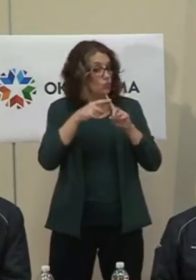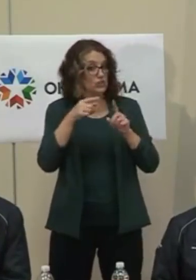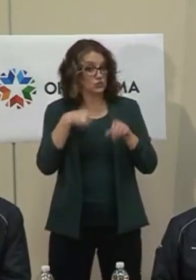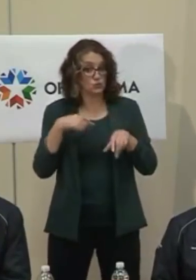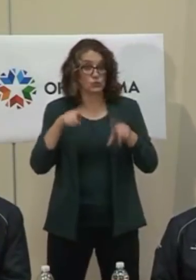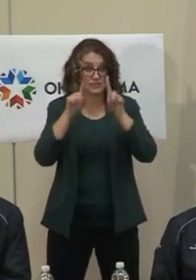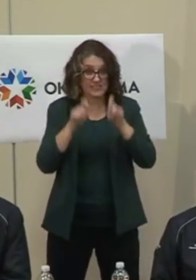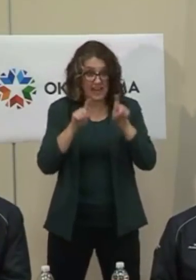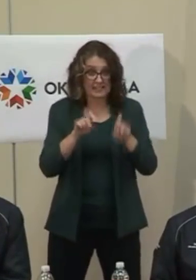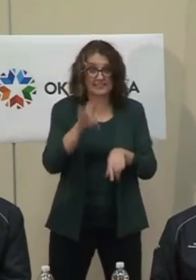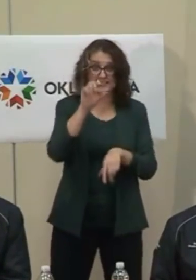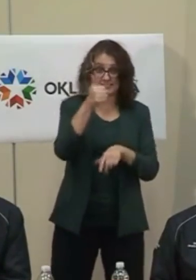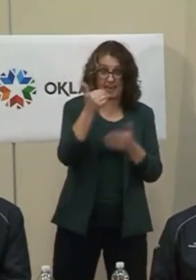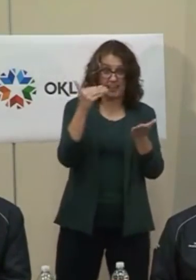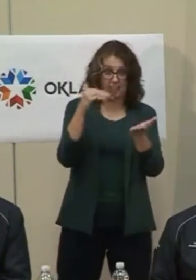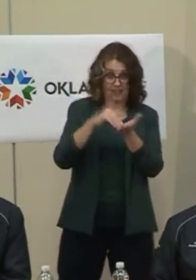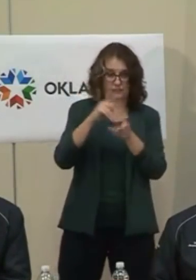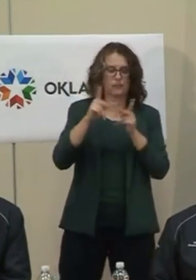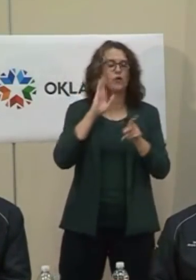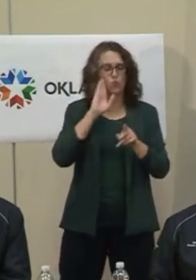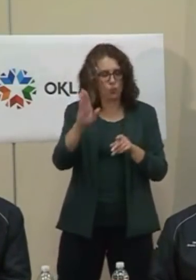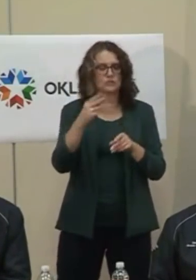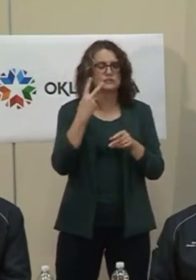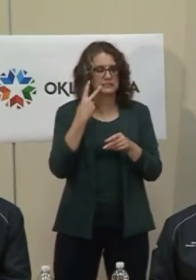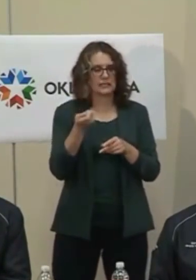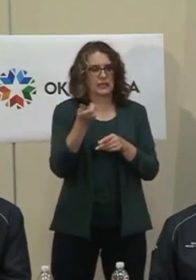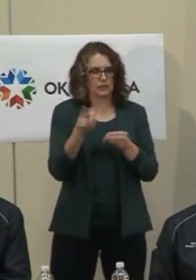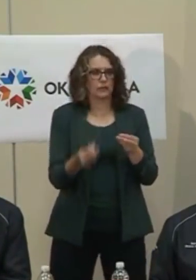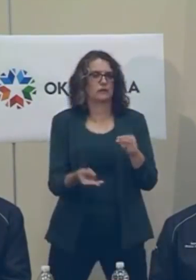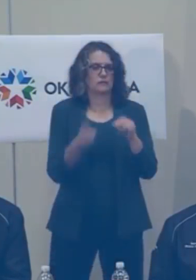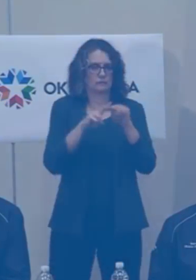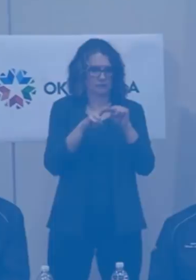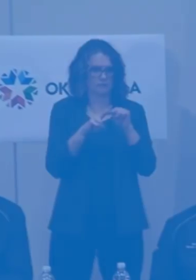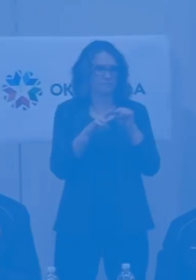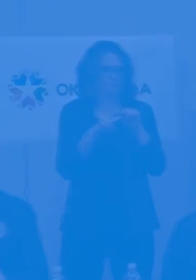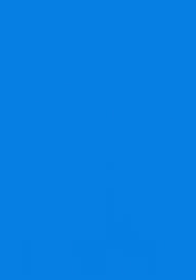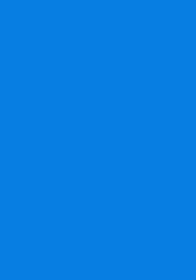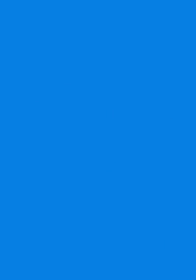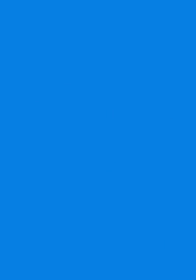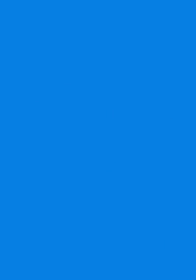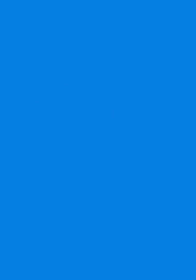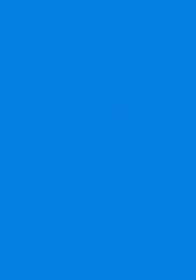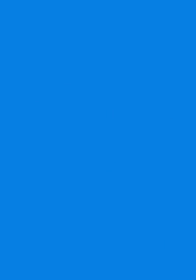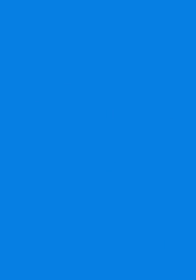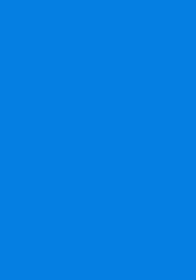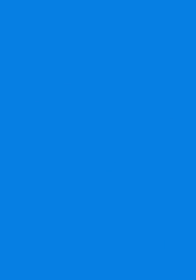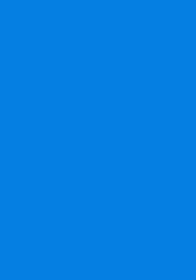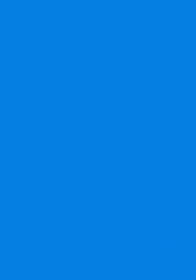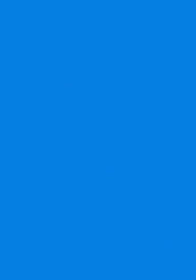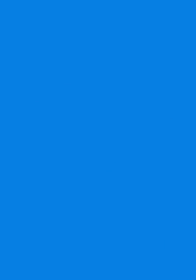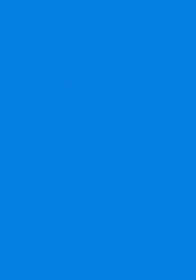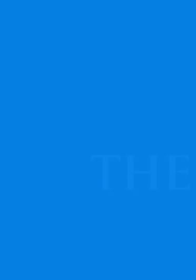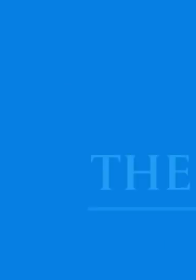anticipate that our cases are increasing. Thank you, everybody. Thank you. Thank you.